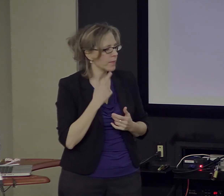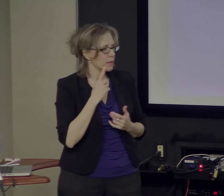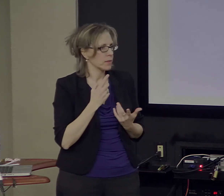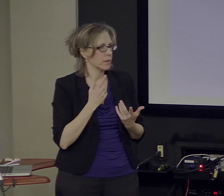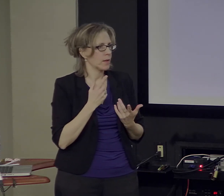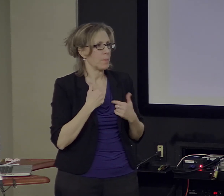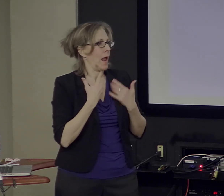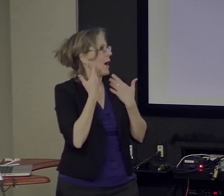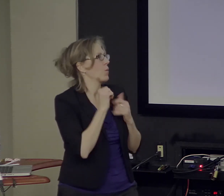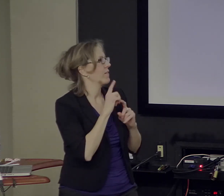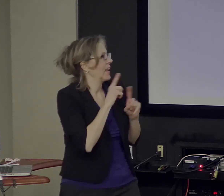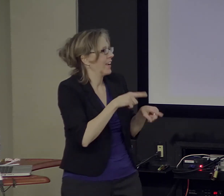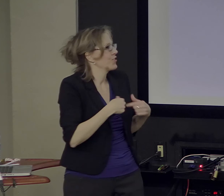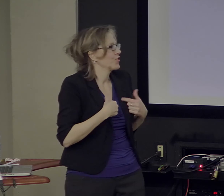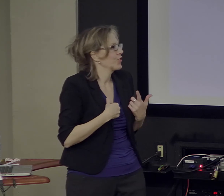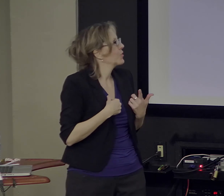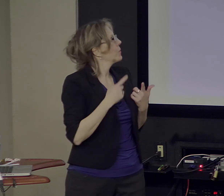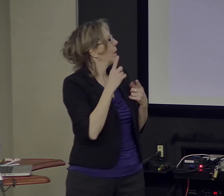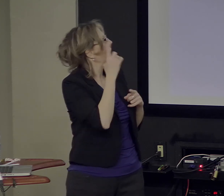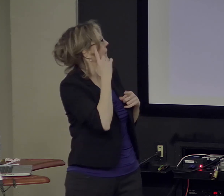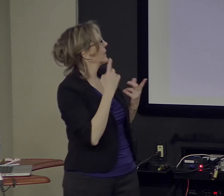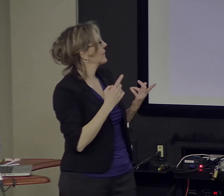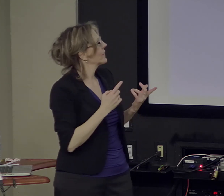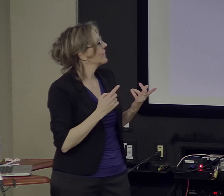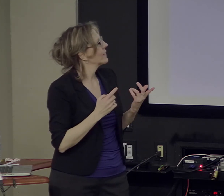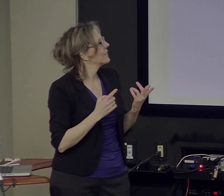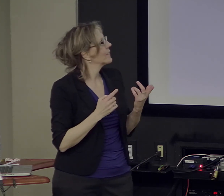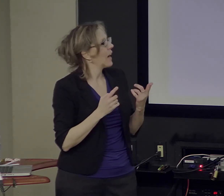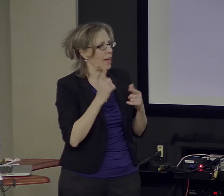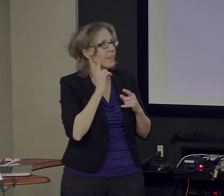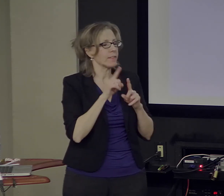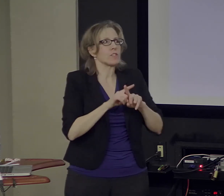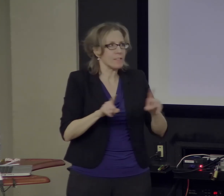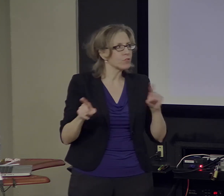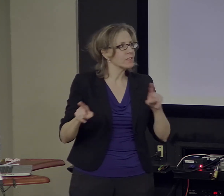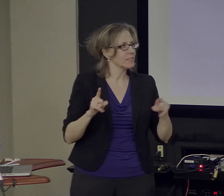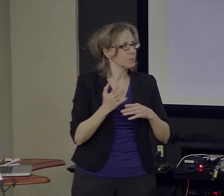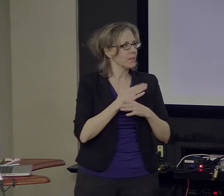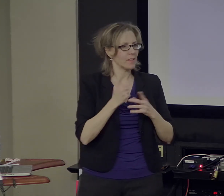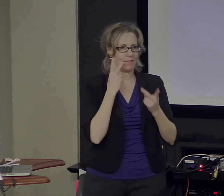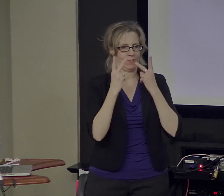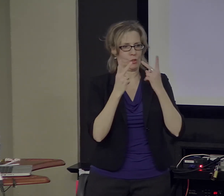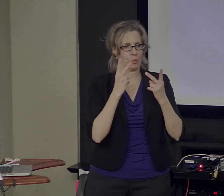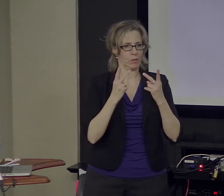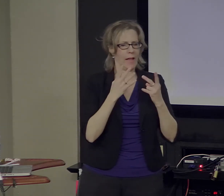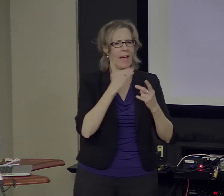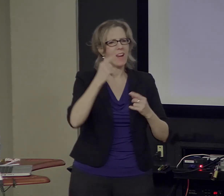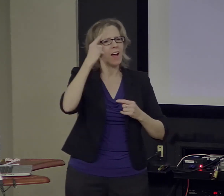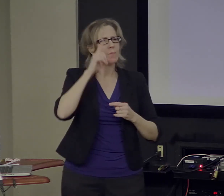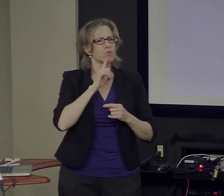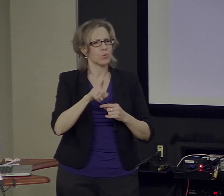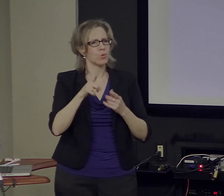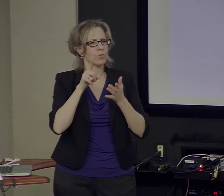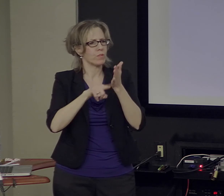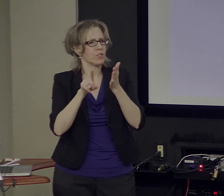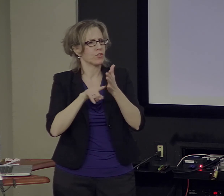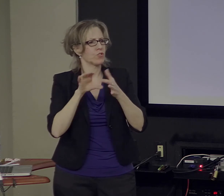provides for more ability to understand one another when they borrow from other languages. I do think, though, that there are differences